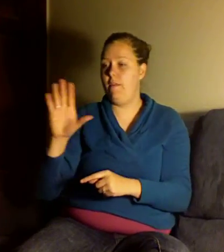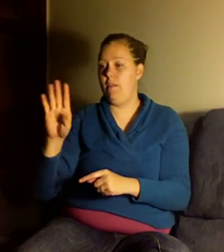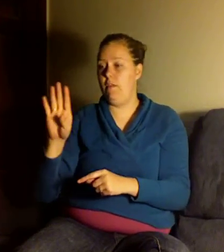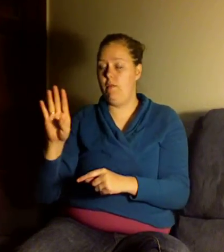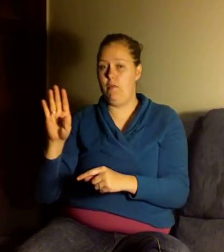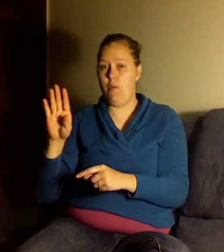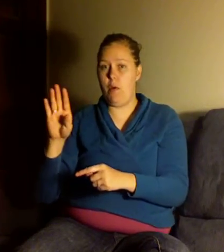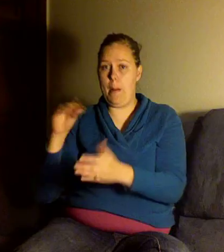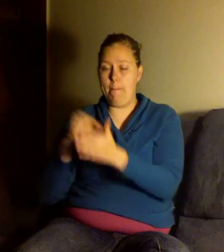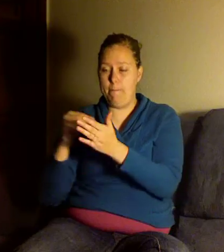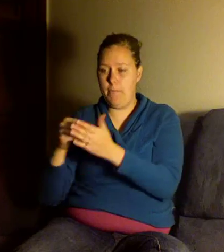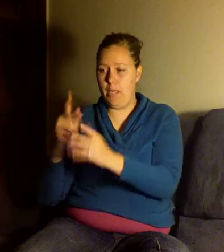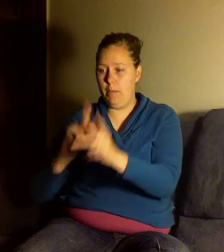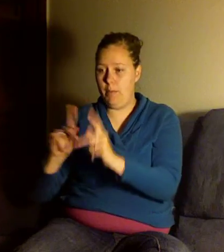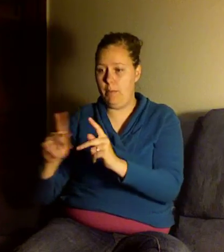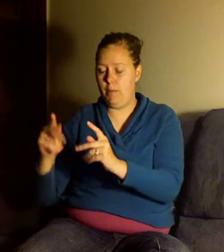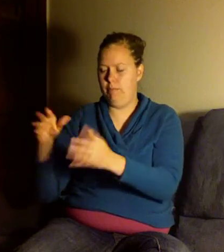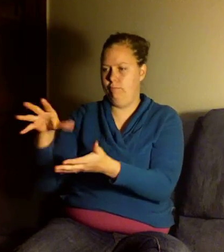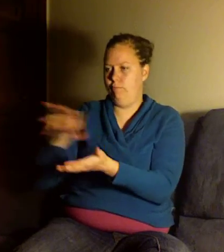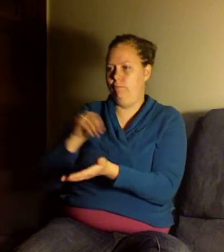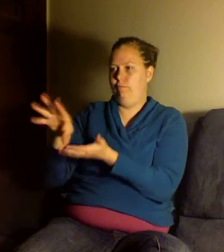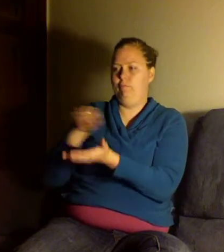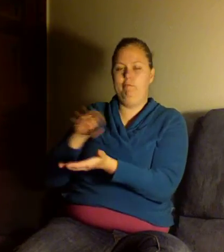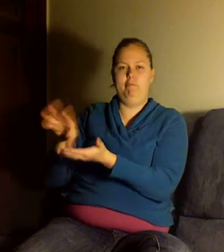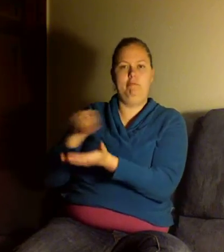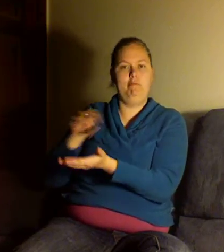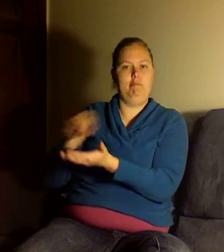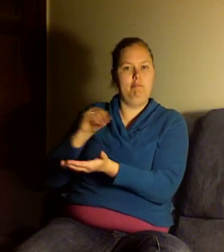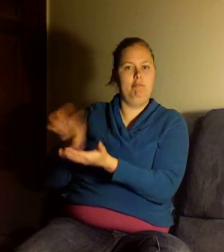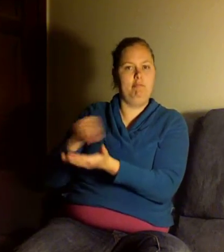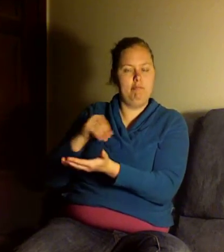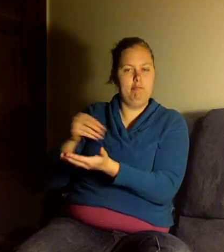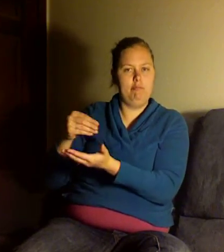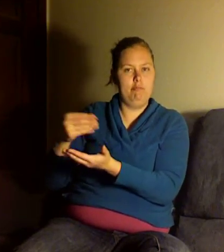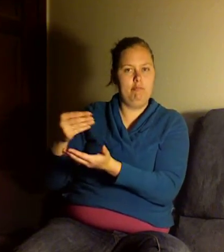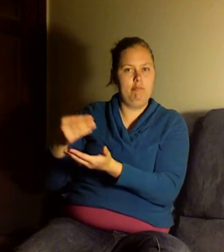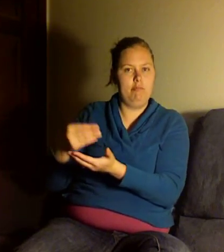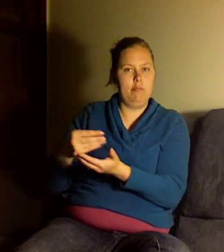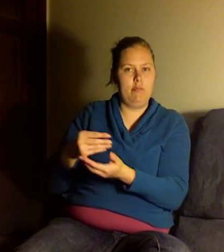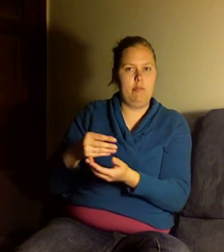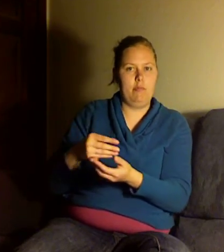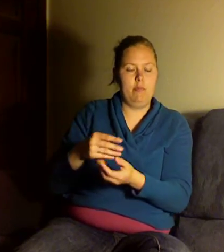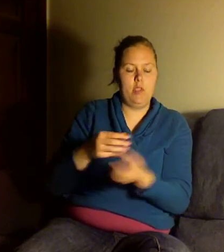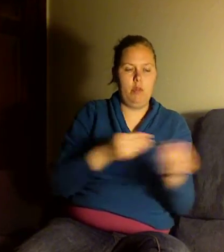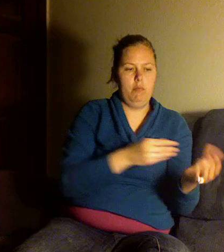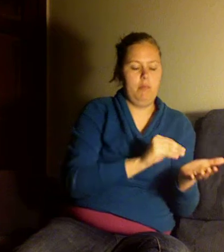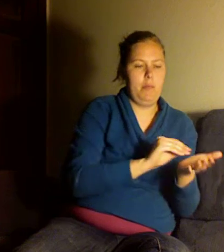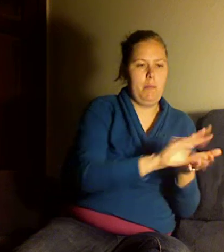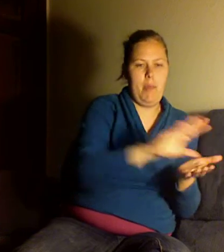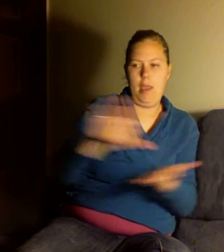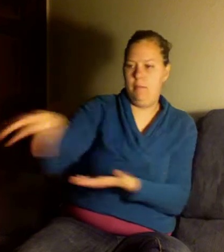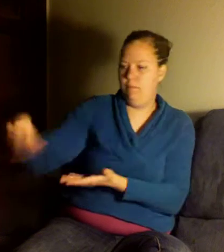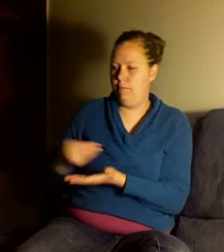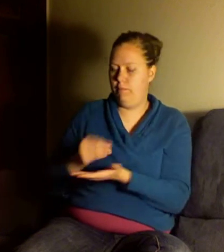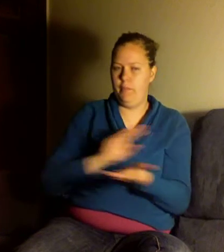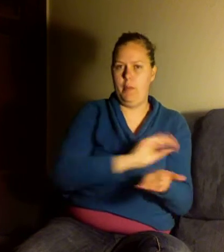And so this ratio is pretty good. This money is right now, as of 2010, 2011, it's enough money to pay for all